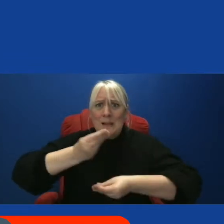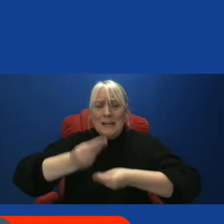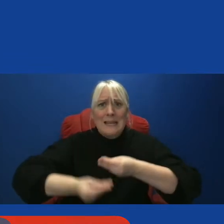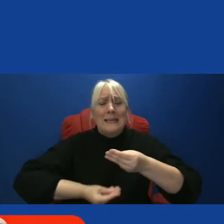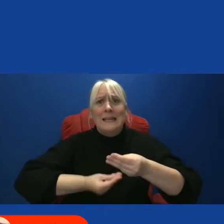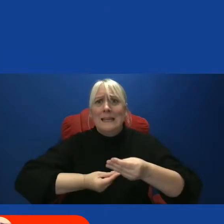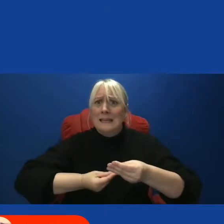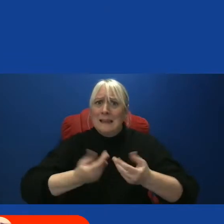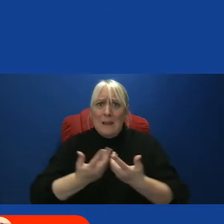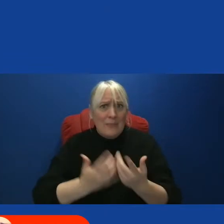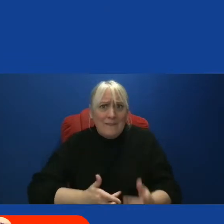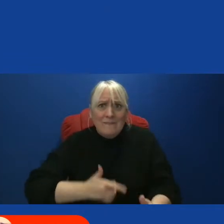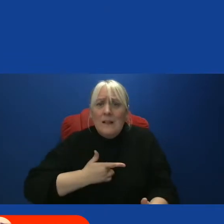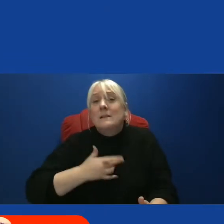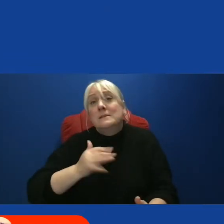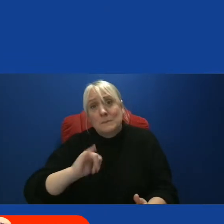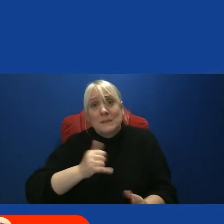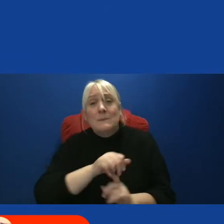suicidal calls.